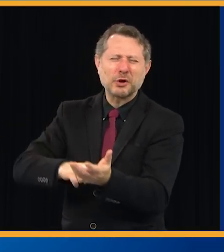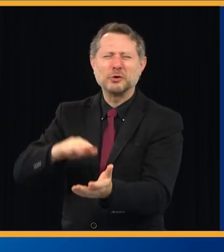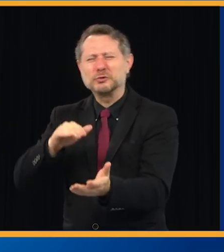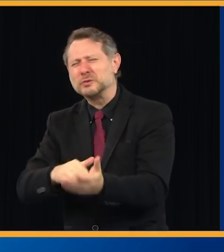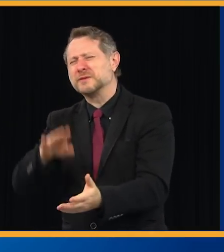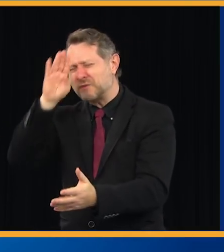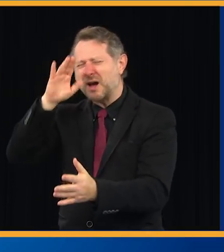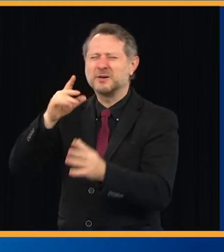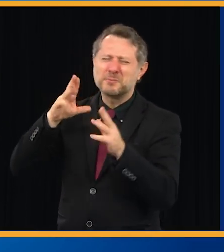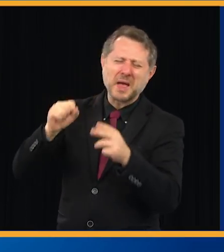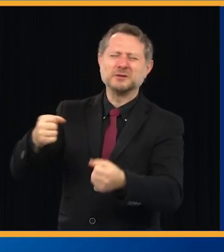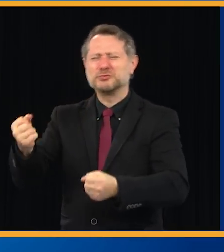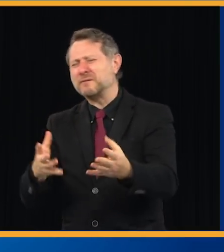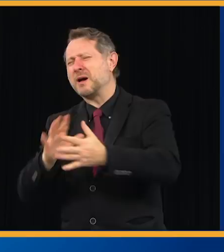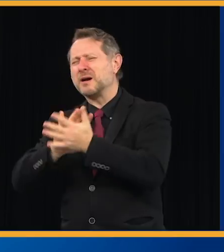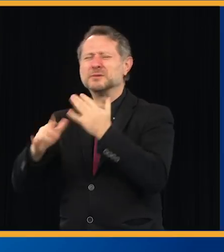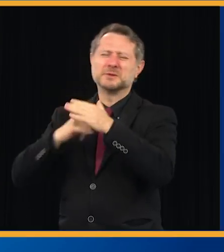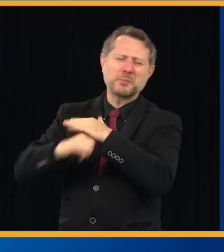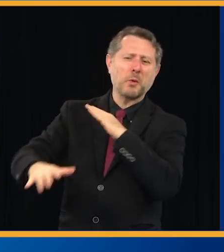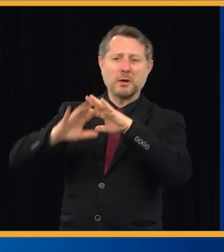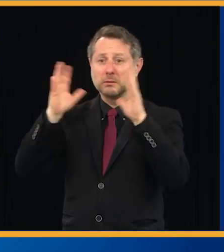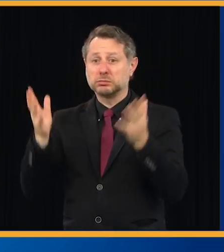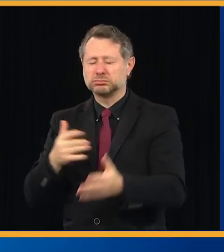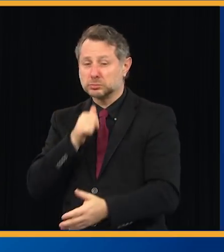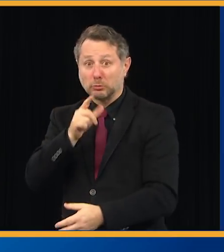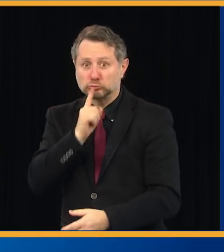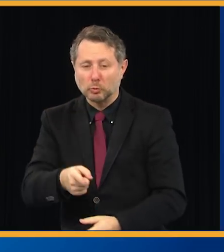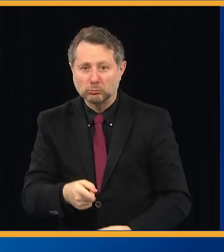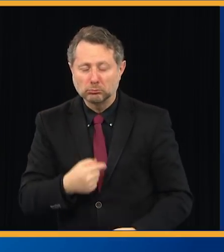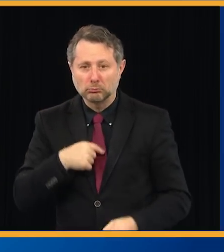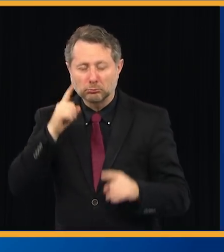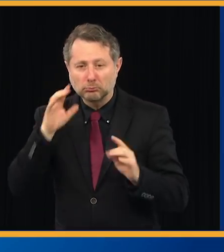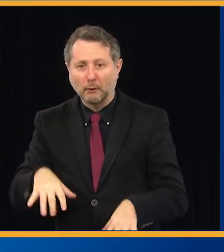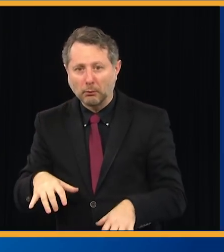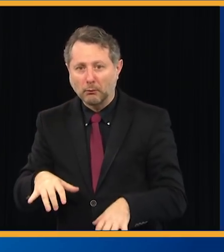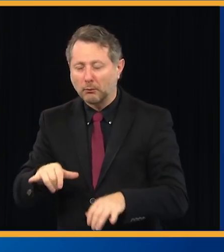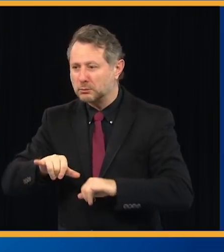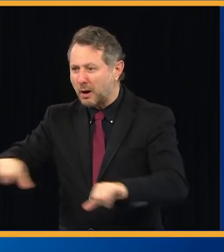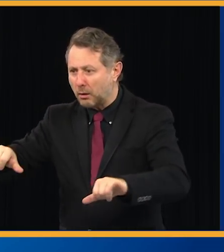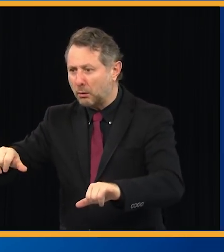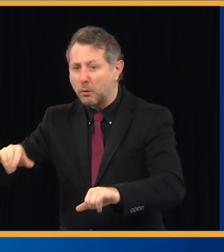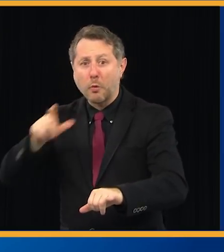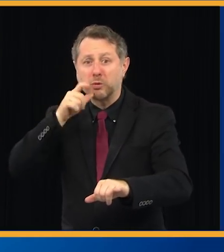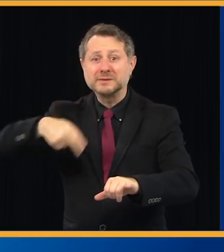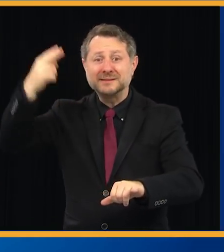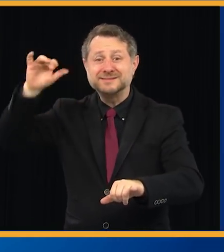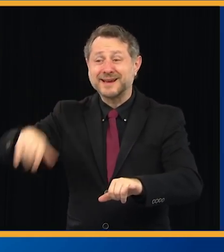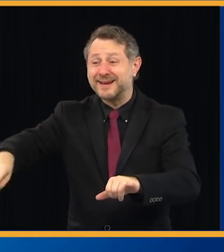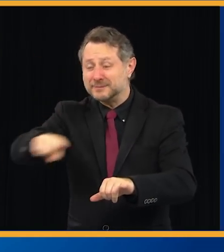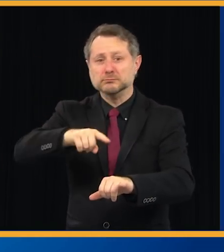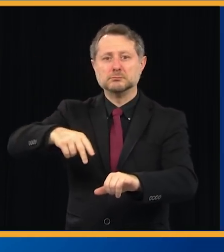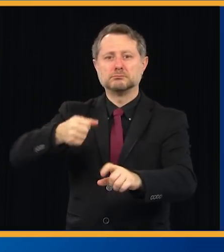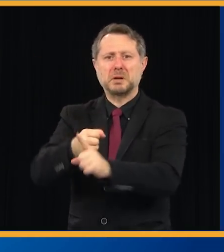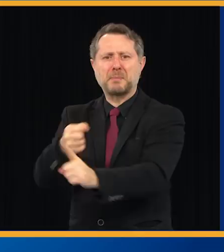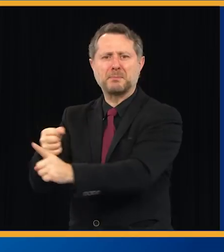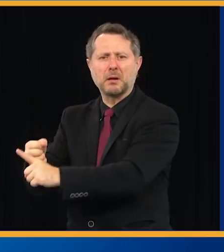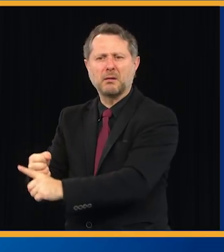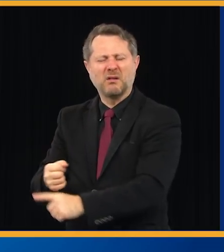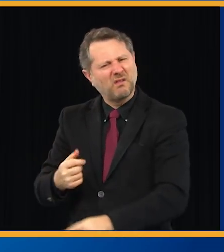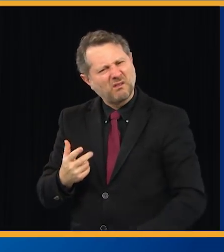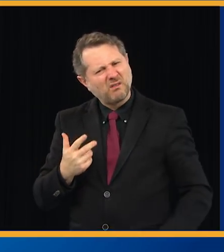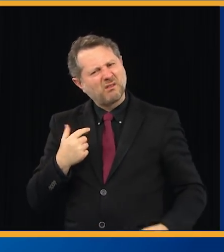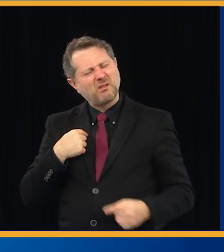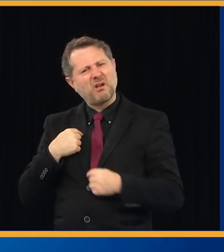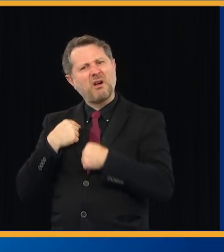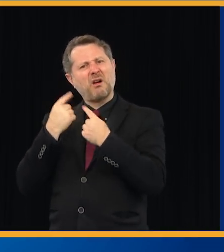not the case. And they were predominantly at home. So now that's only 3 days. That's just